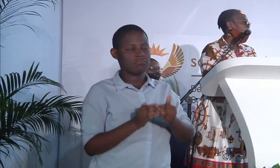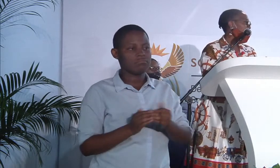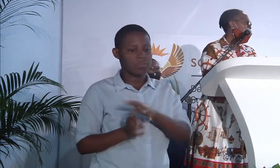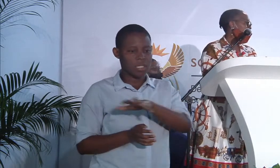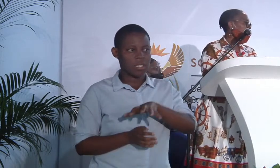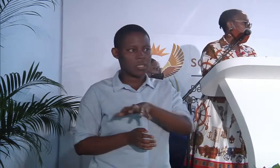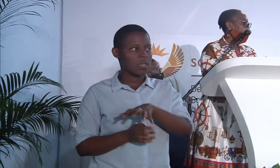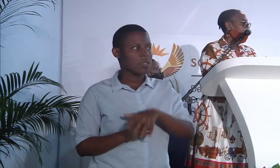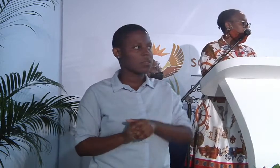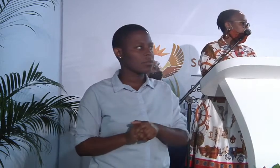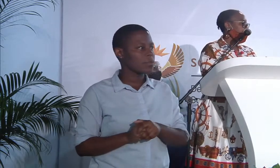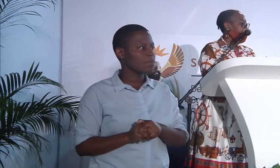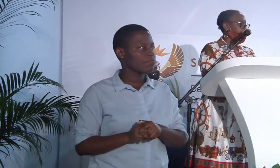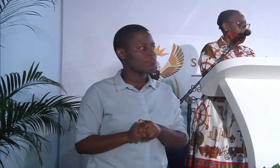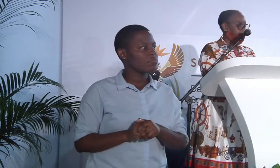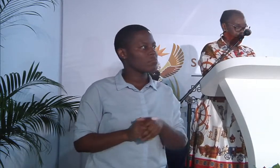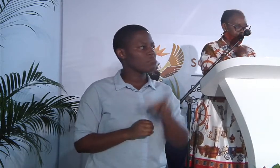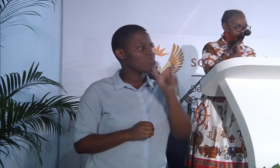Calvania.